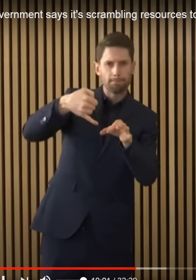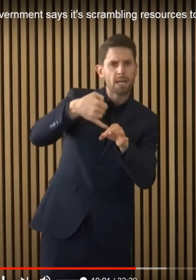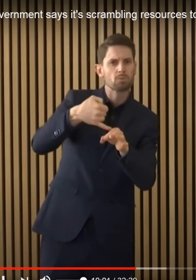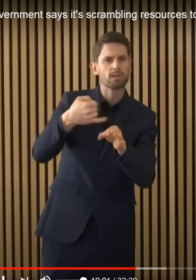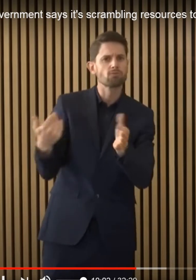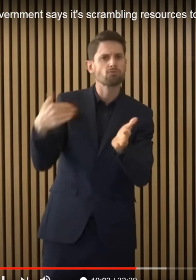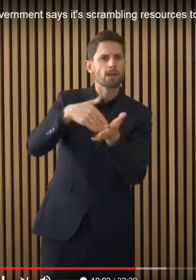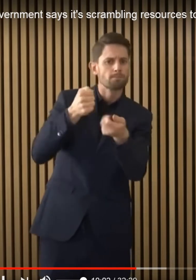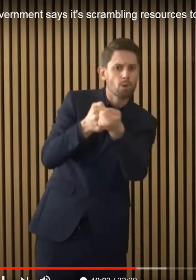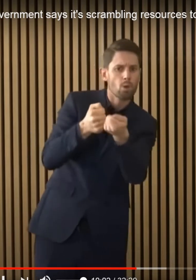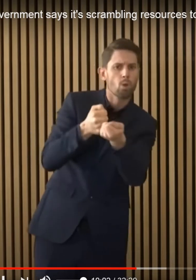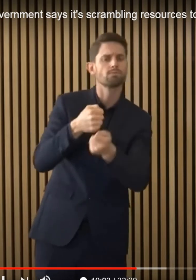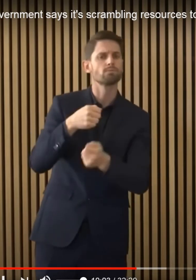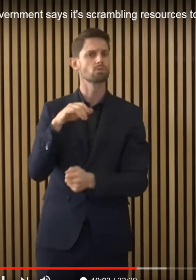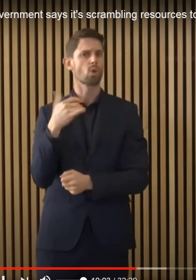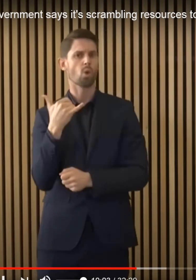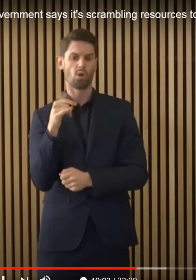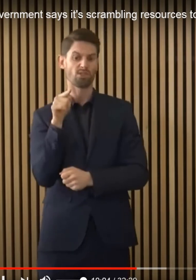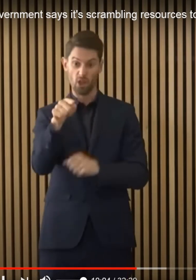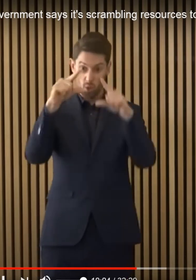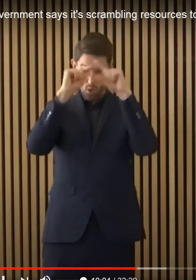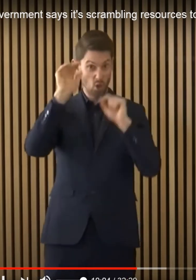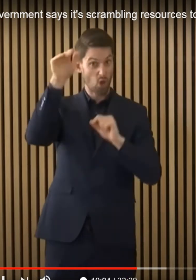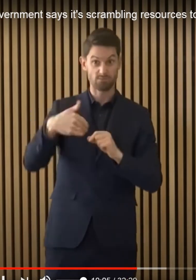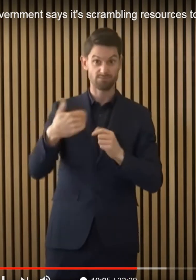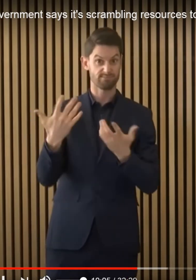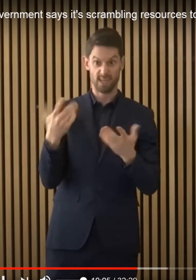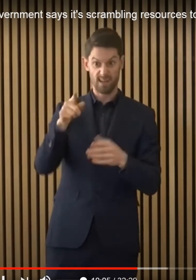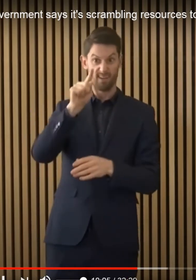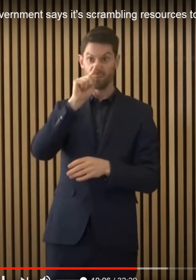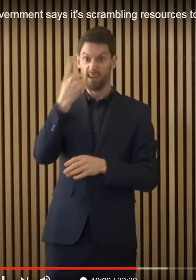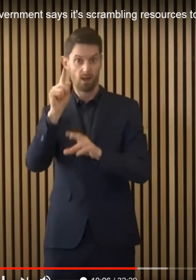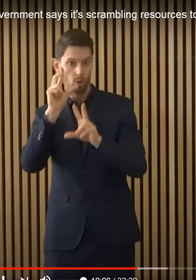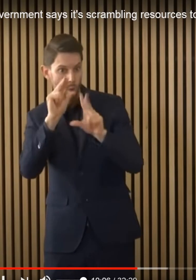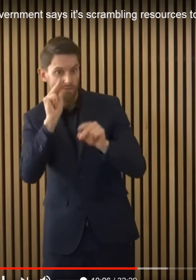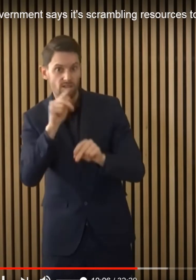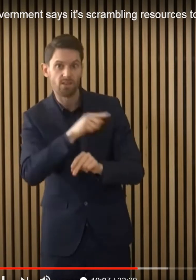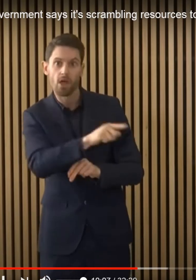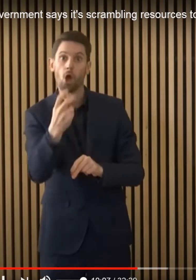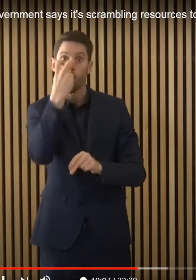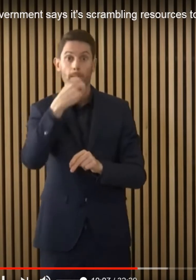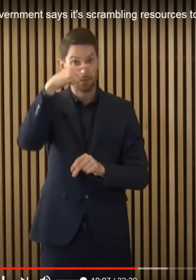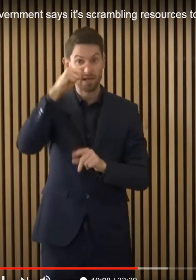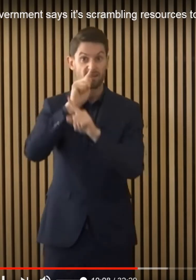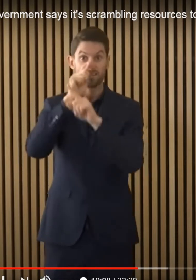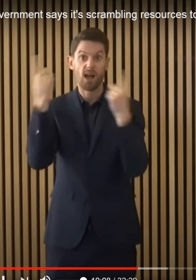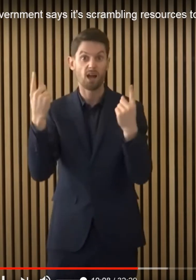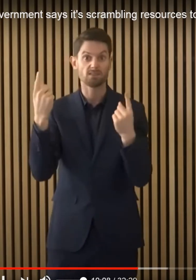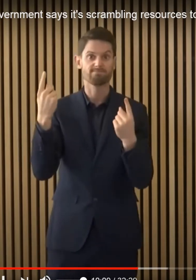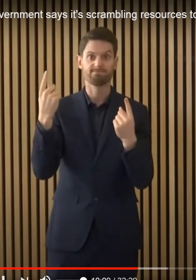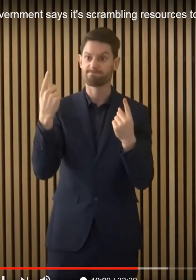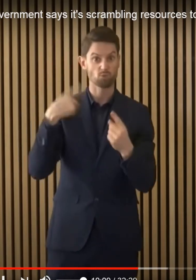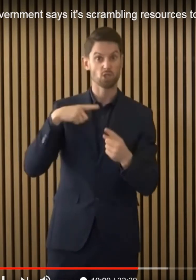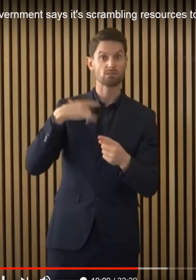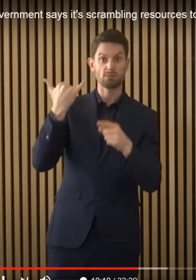provided, or where the care cannot be provided or for the residents, they will be moved